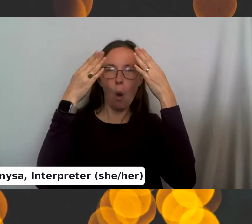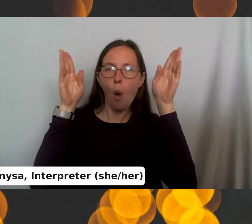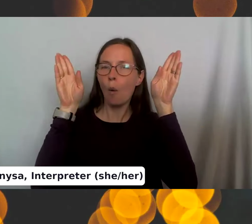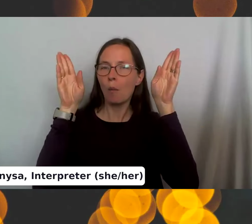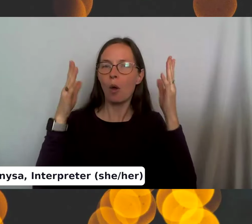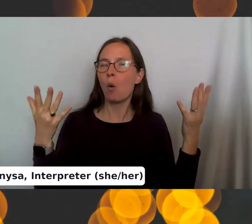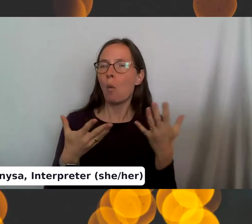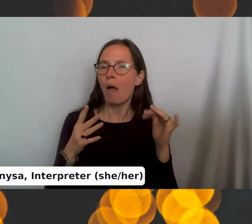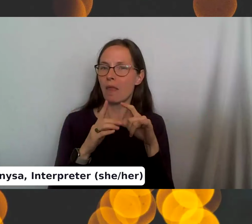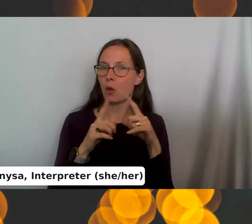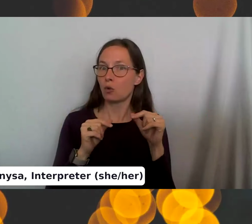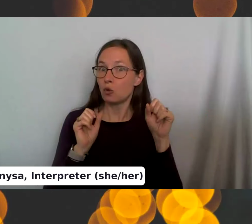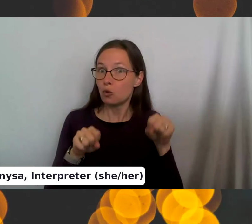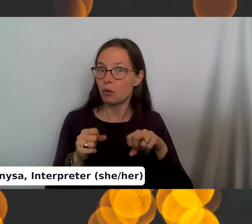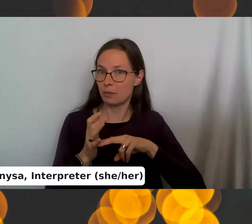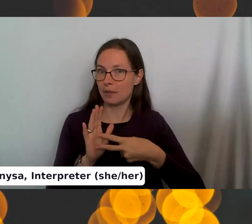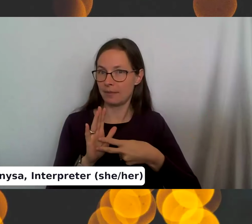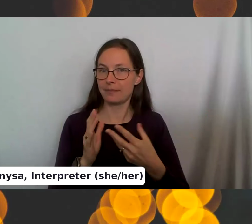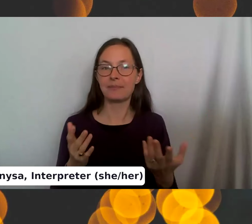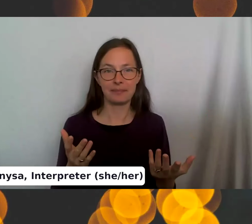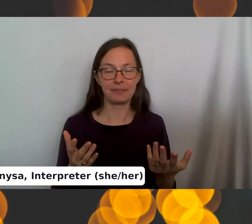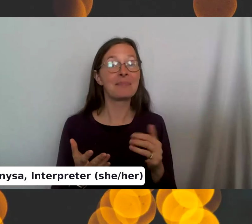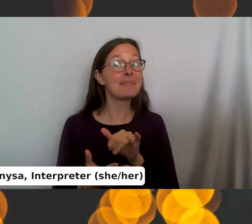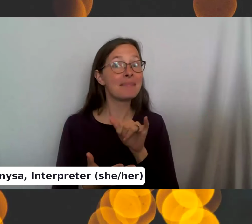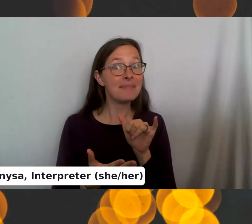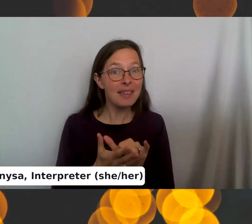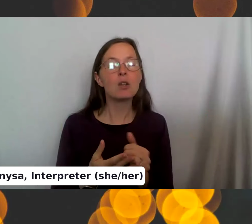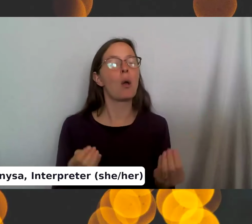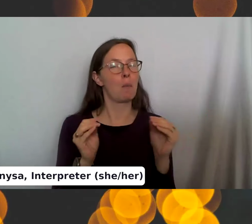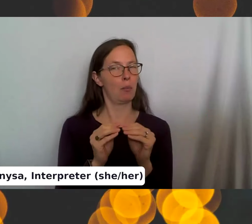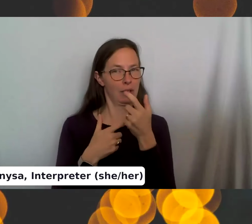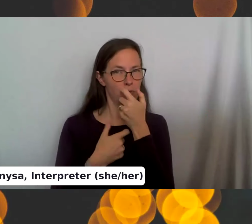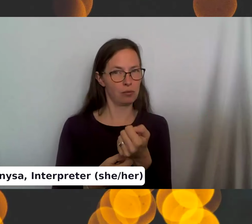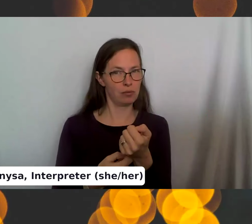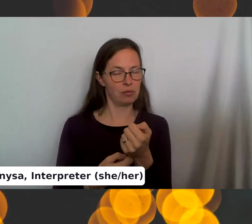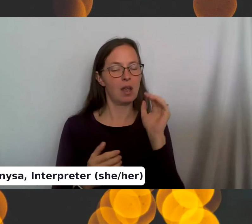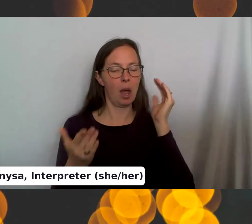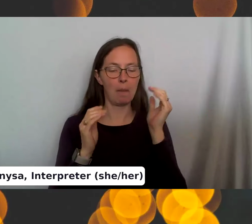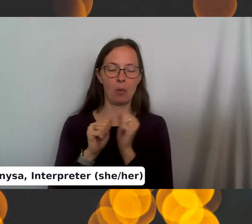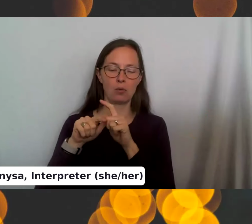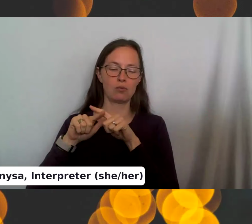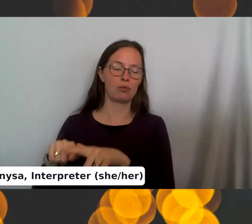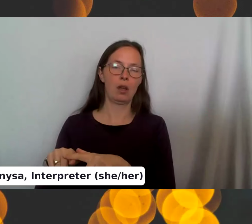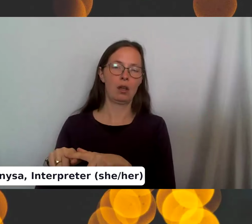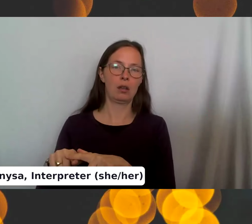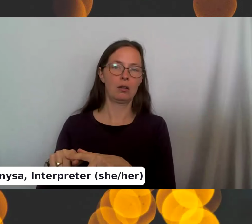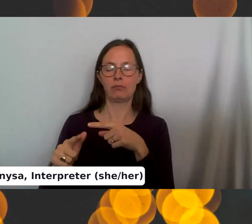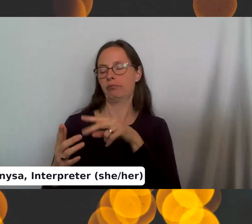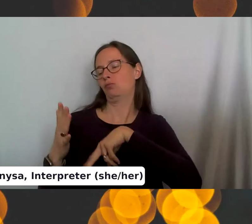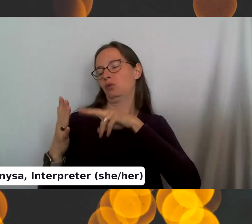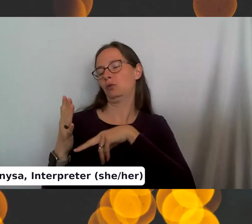the card could mean, which is a lot more interesting than relying simply on book